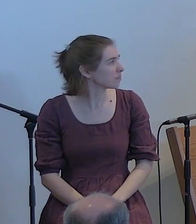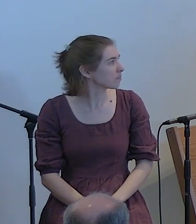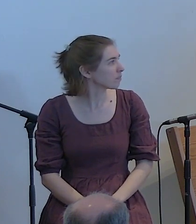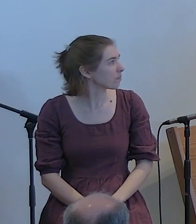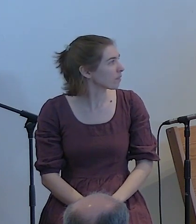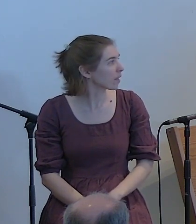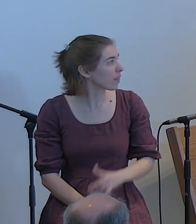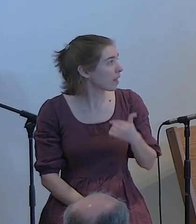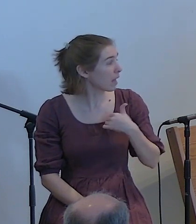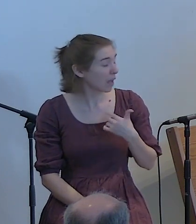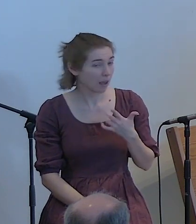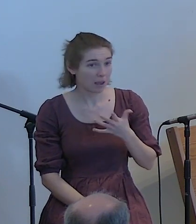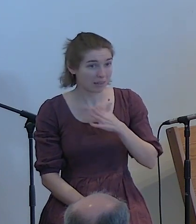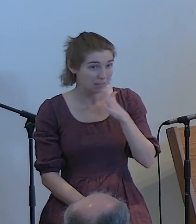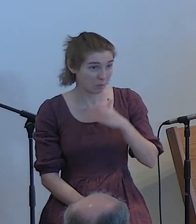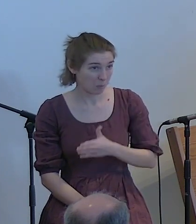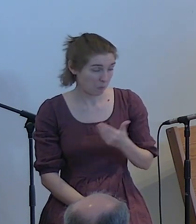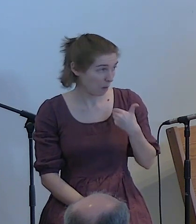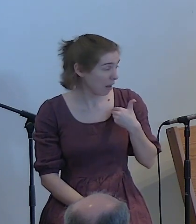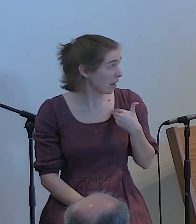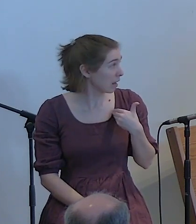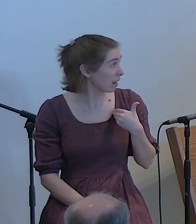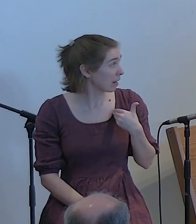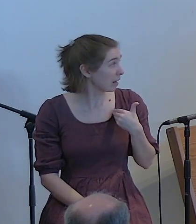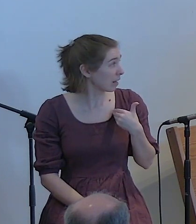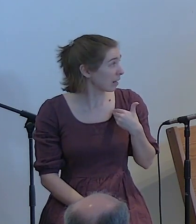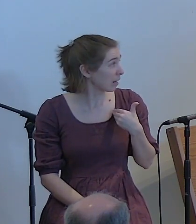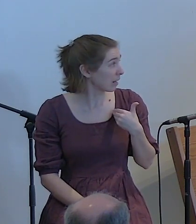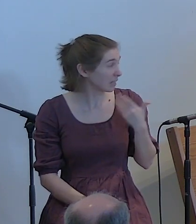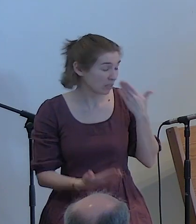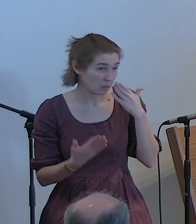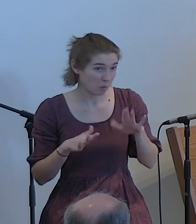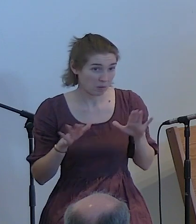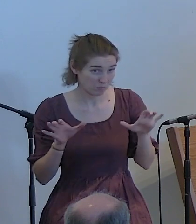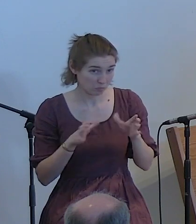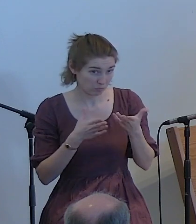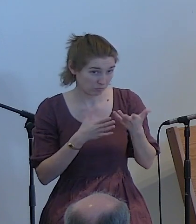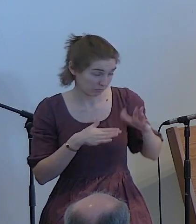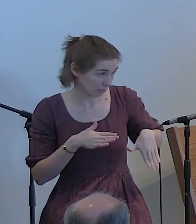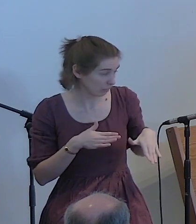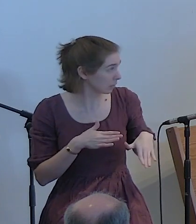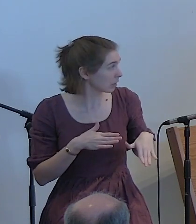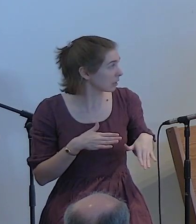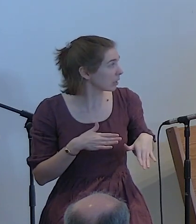This Bible has something I never knew that I guess I didn't know that they had done yet.